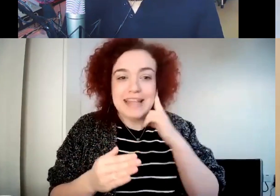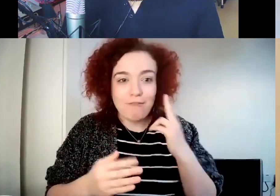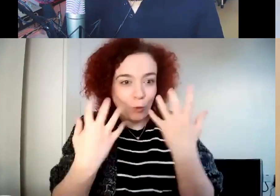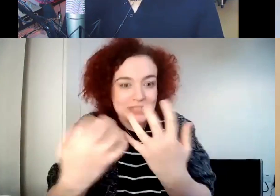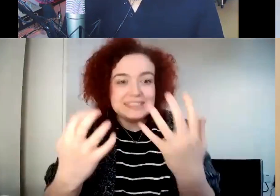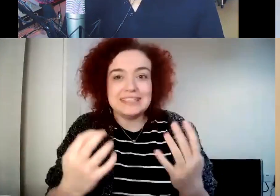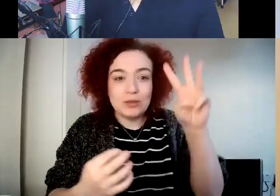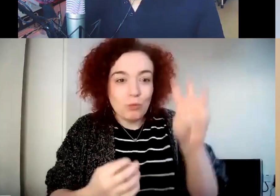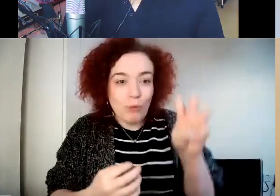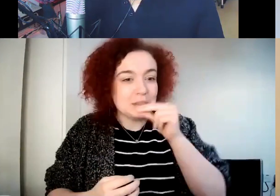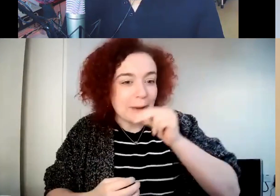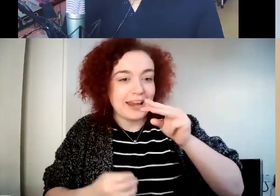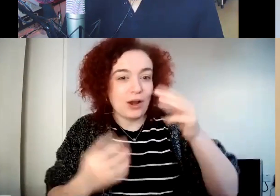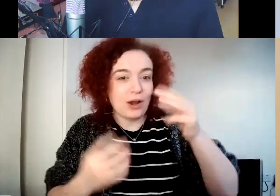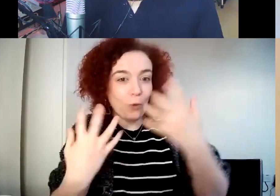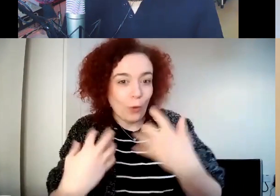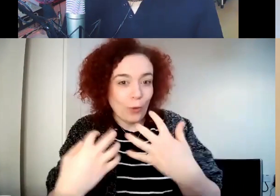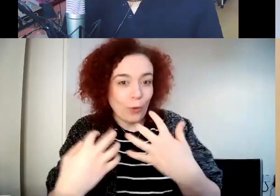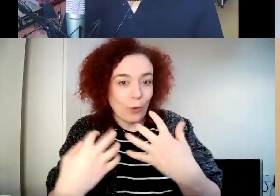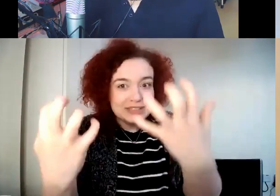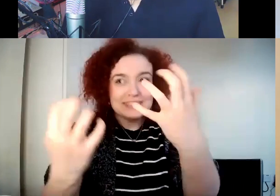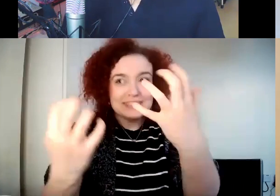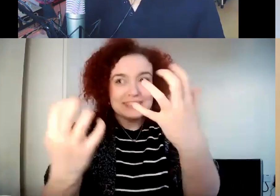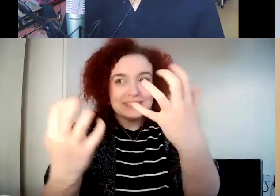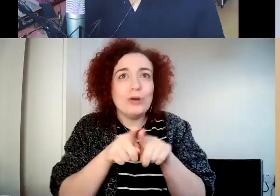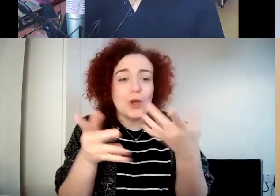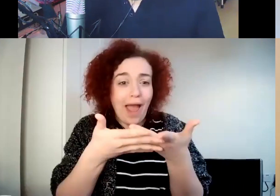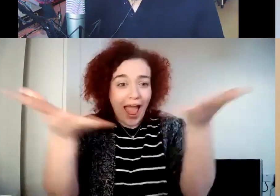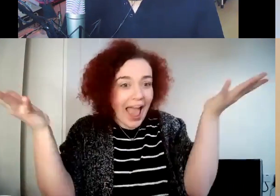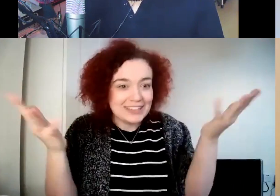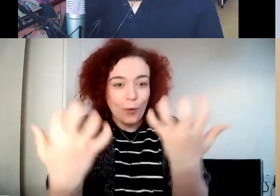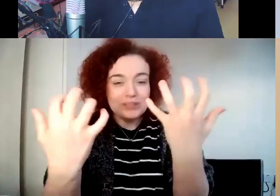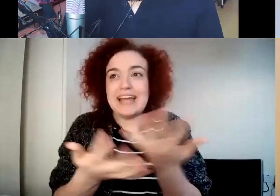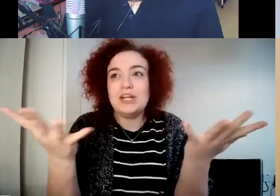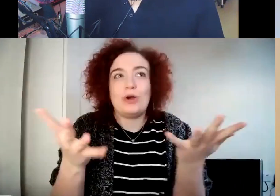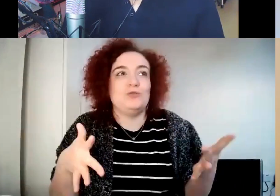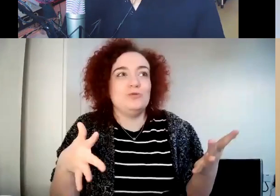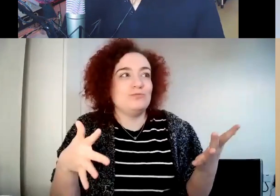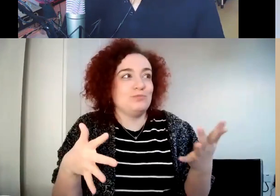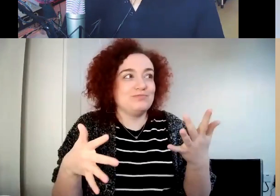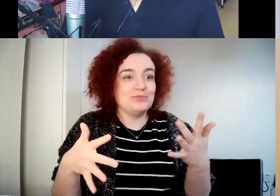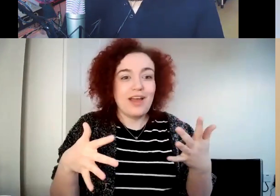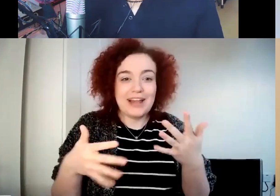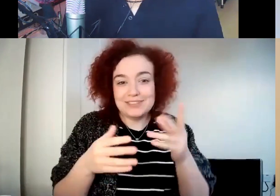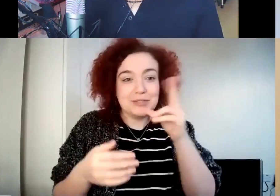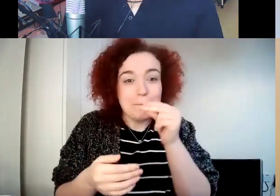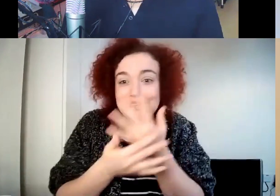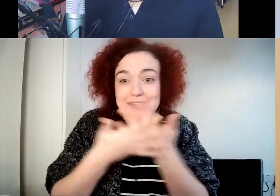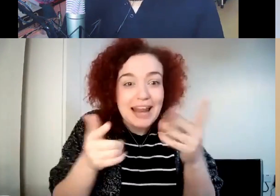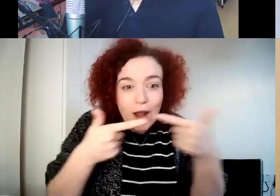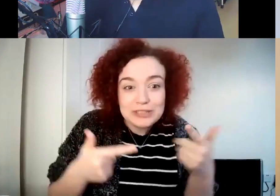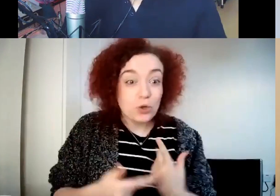really engage with the deaf audience, Welsh speaking audiences. and also, well, anyone, any audience. I want